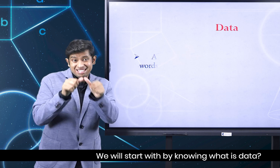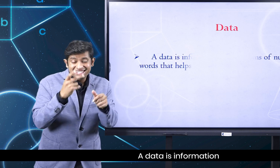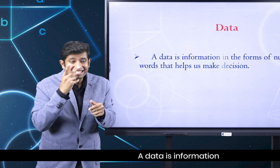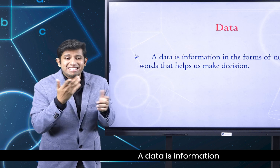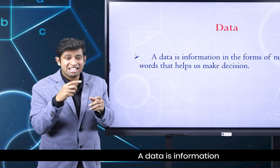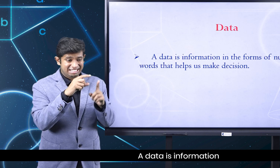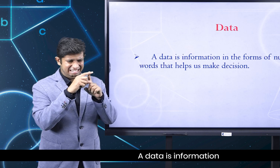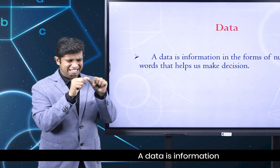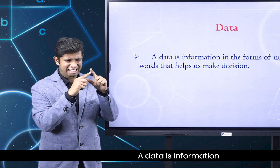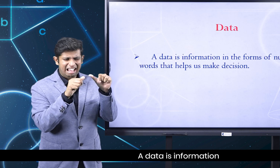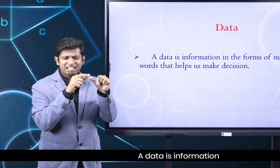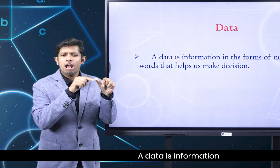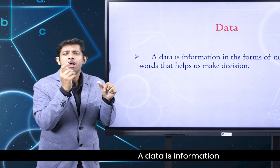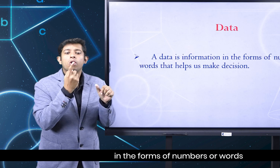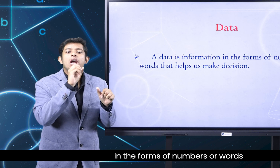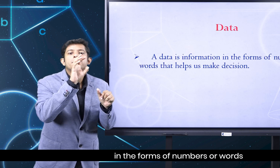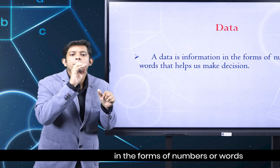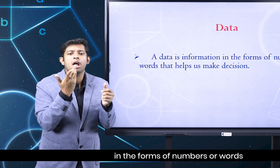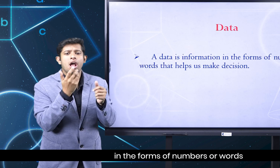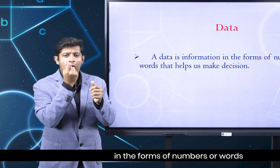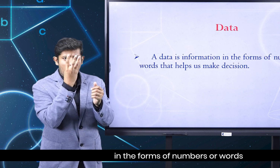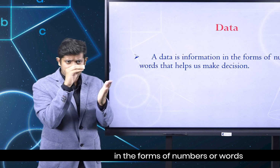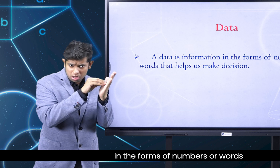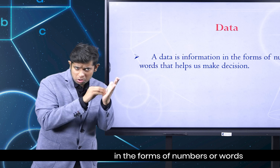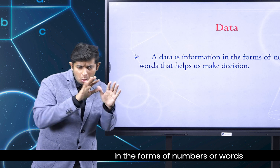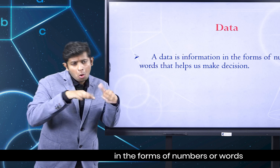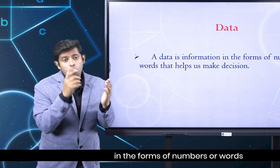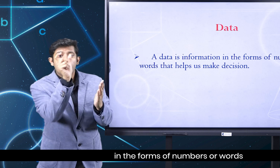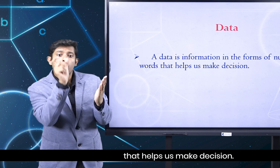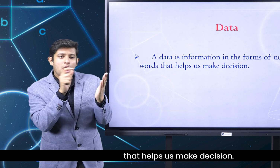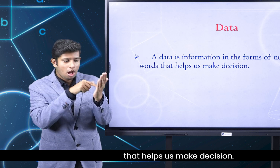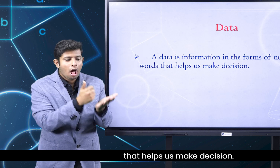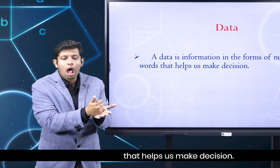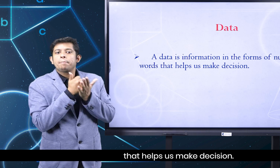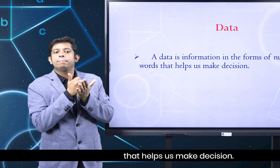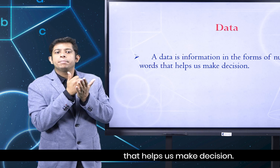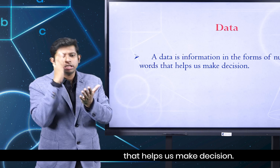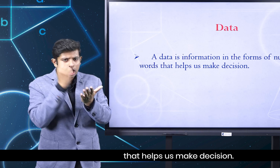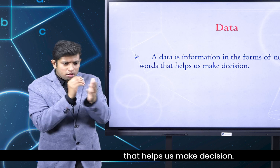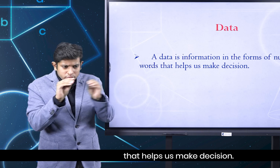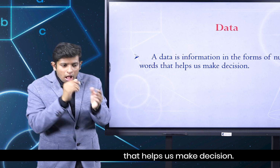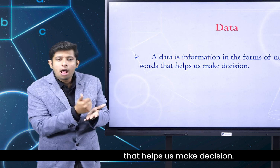A data is information in the form of numbers or words that helps us make decisions.